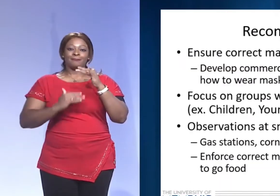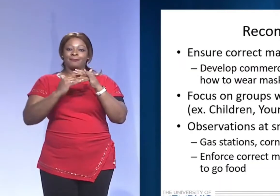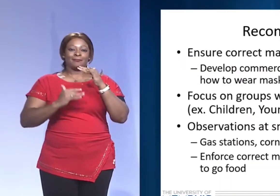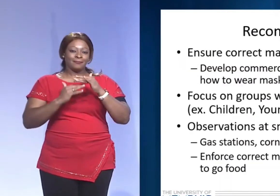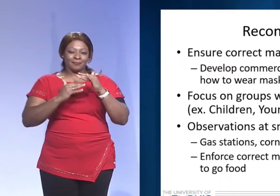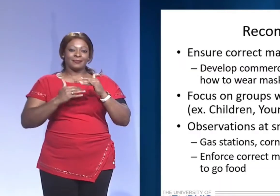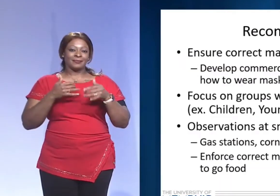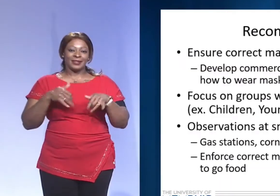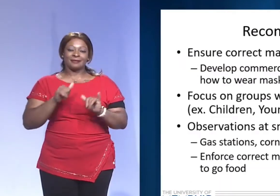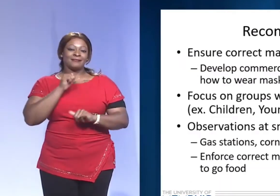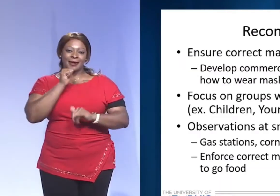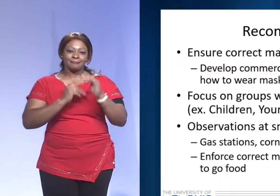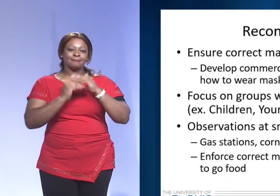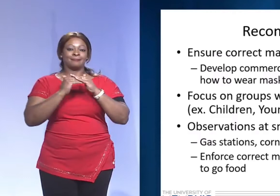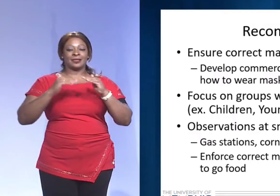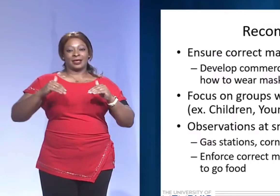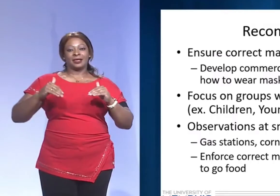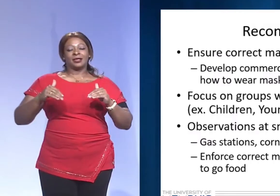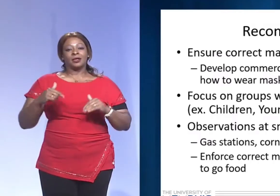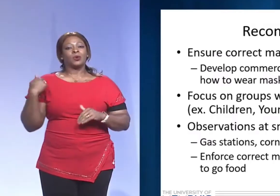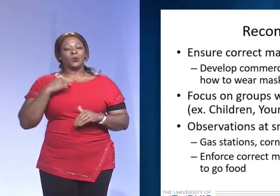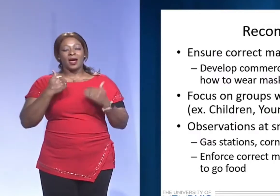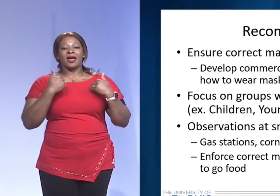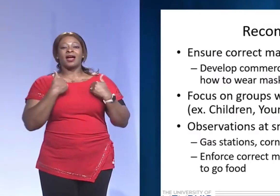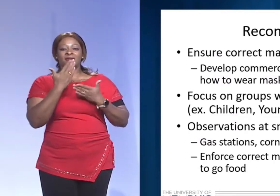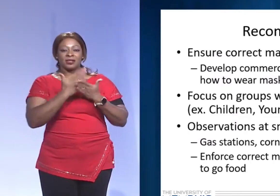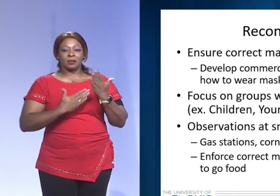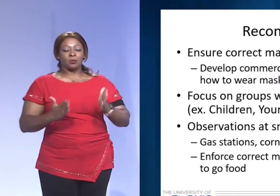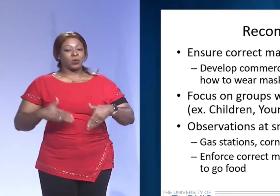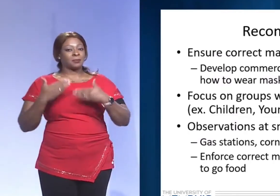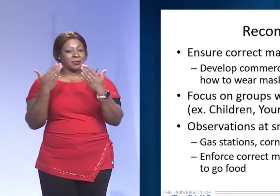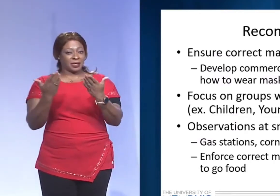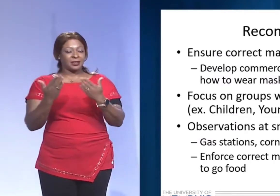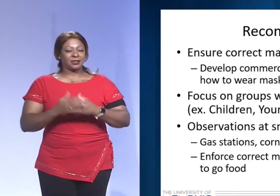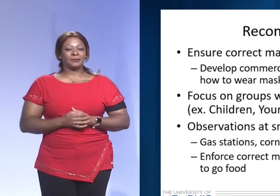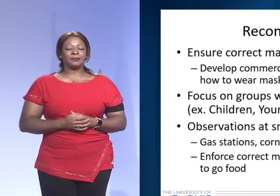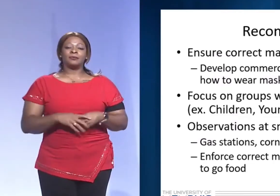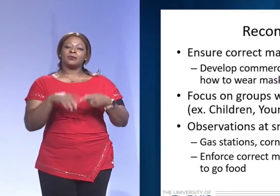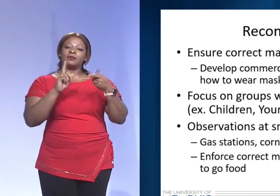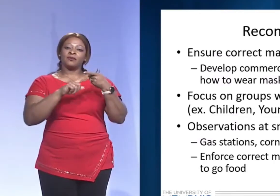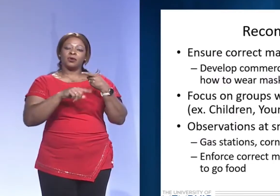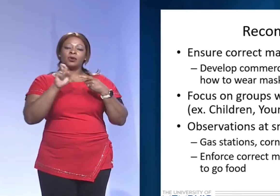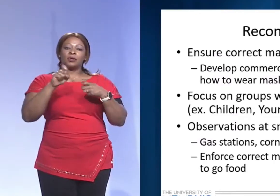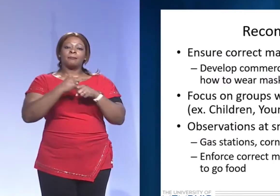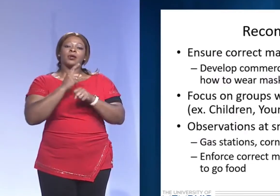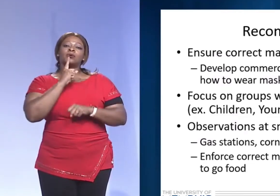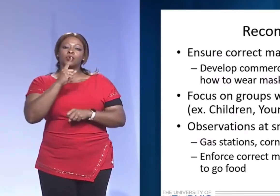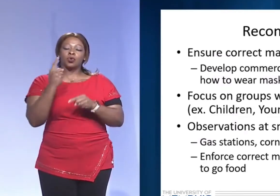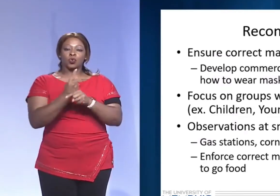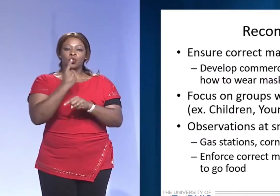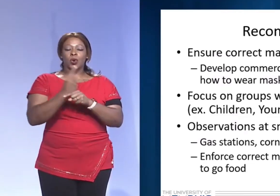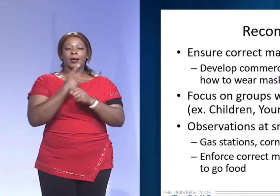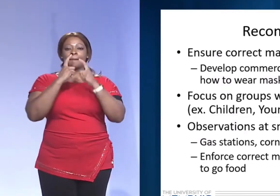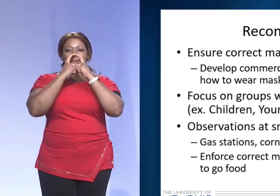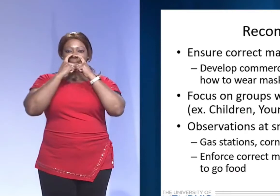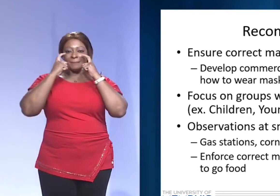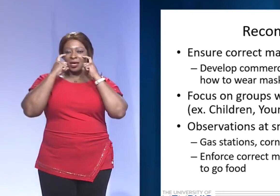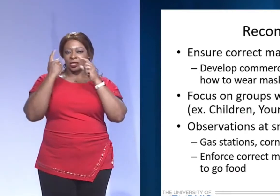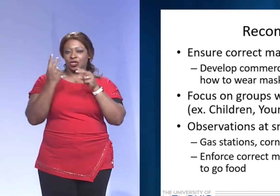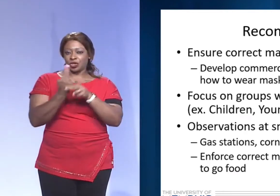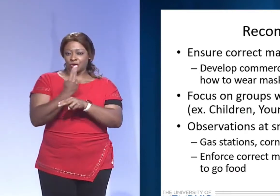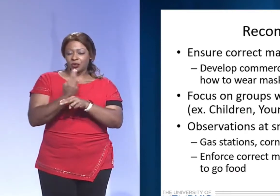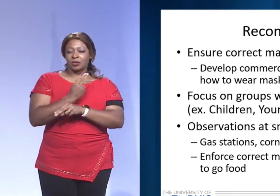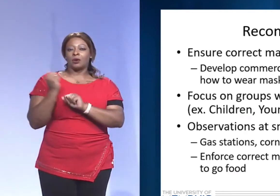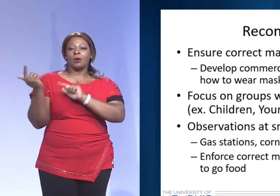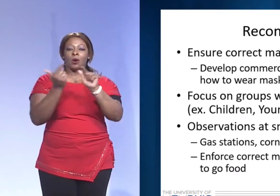slide, please. So we do have a few recommendations. First, we need to ensure correct mask usage so that